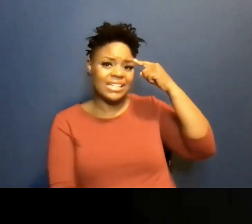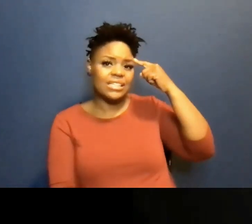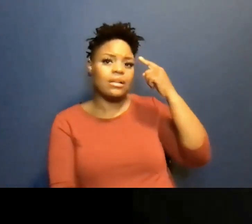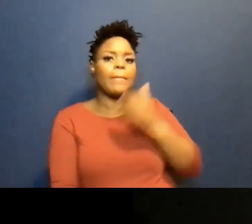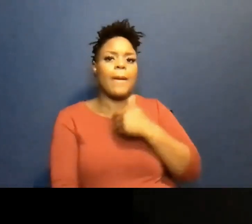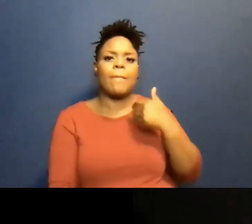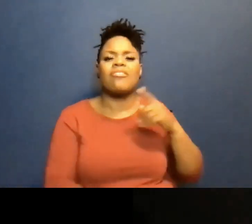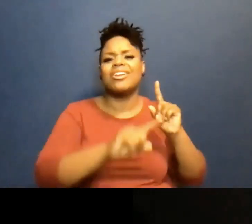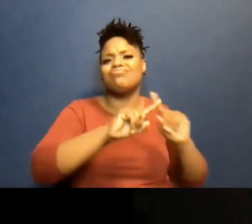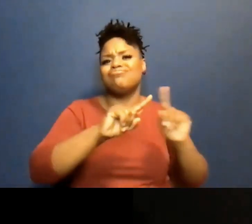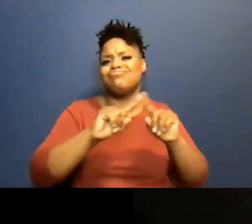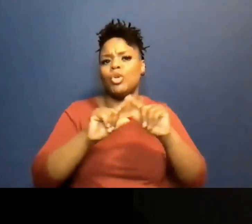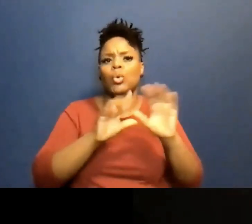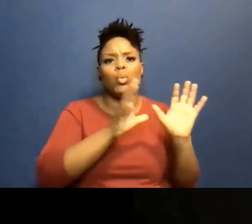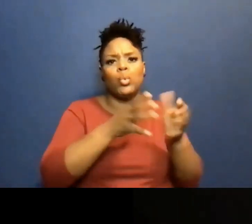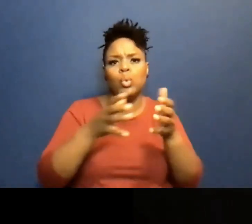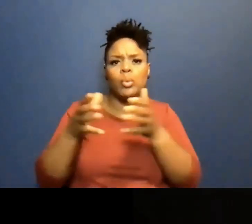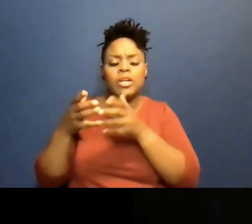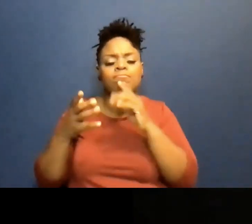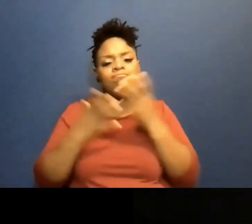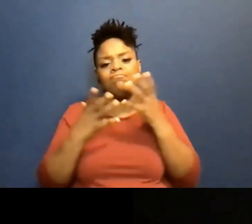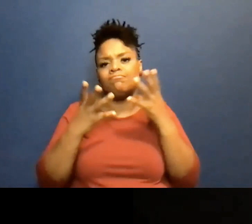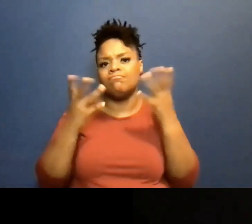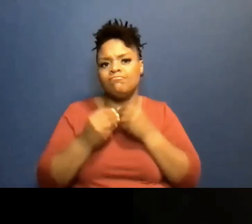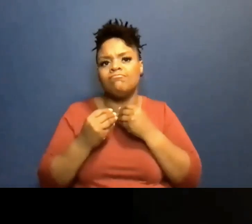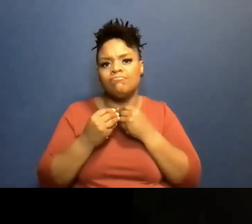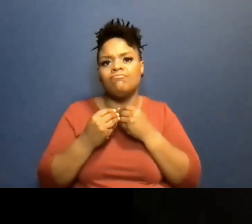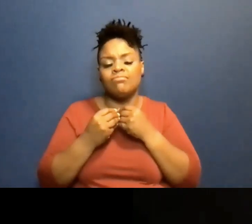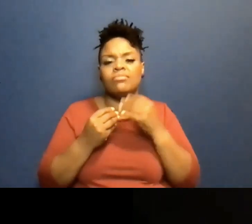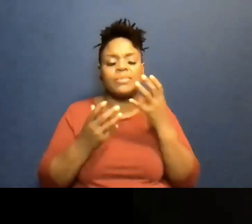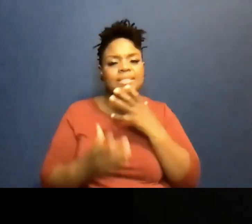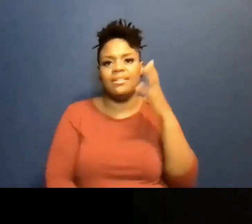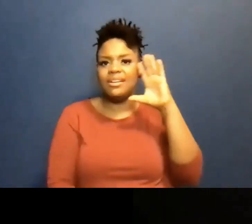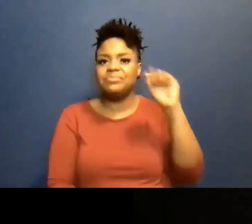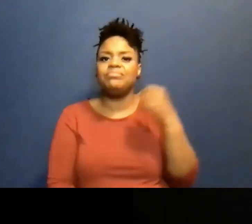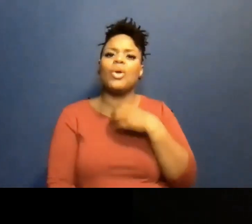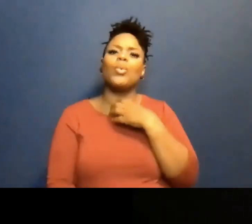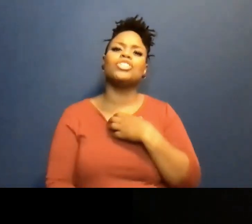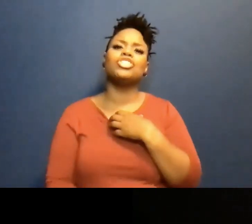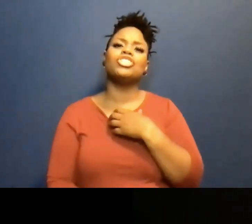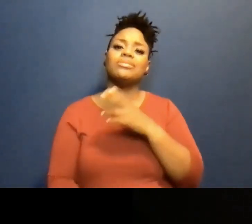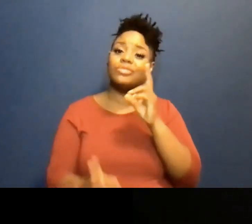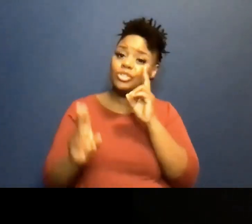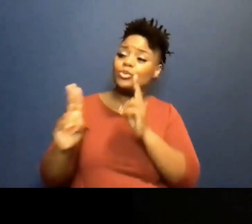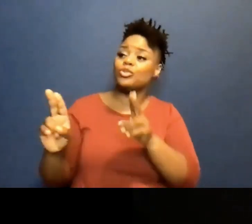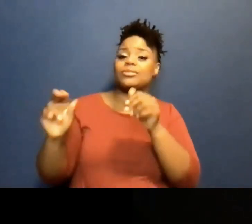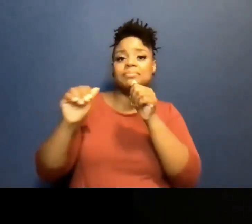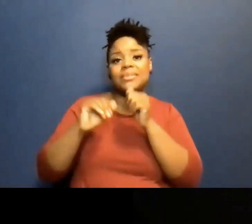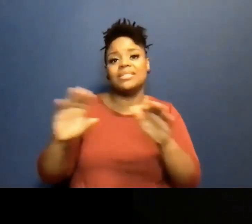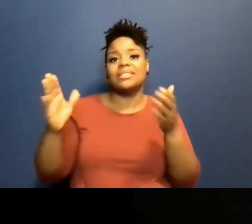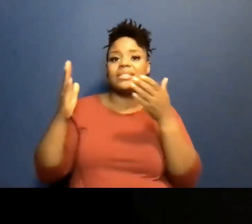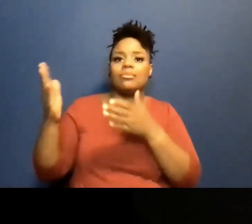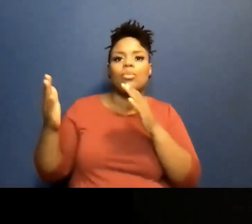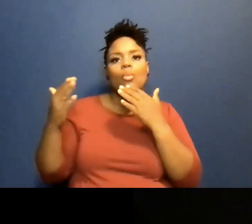lovely guy. So I'd also like to wish Dave well wherever he is. He was a great lover of bubbles. I'm sure he's got bottles of bubbles